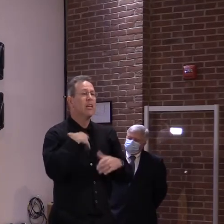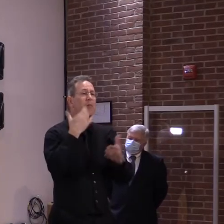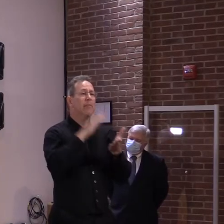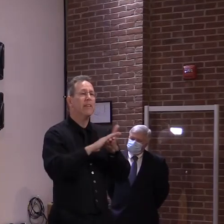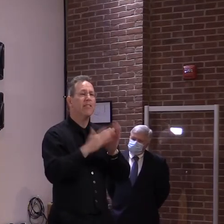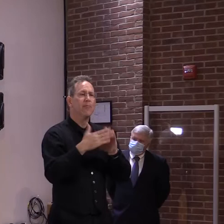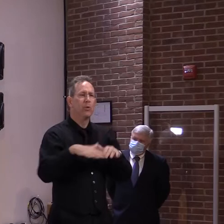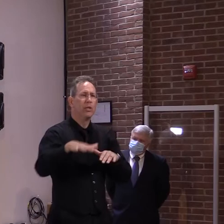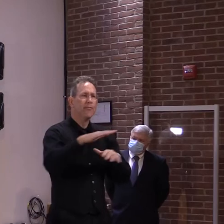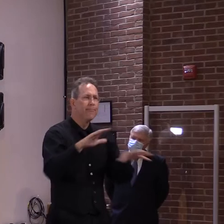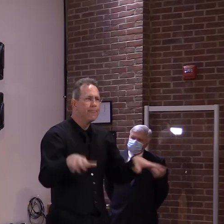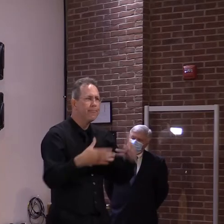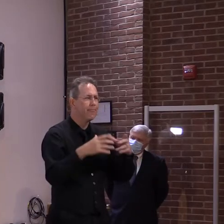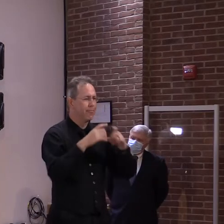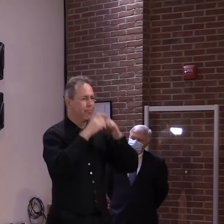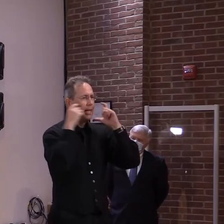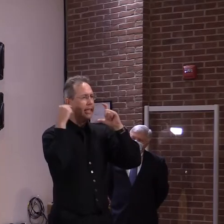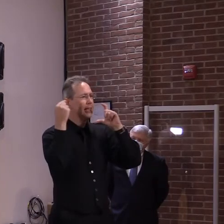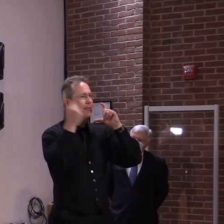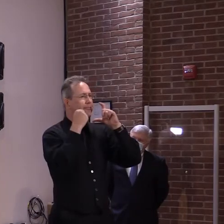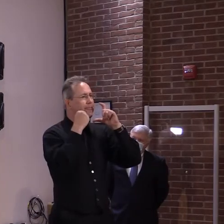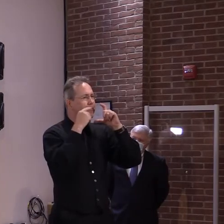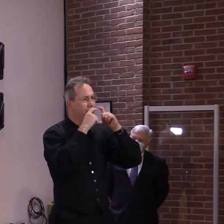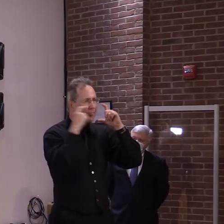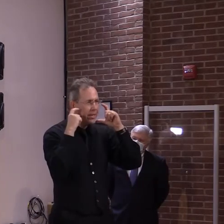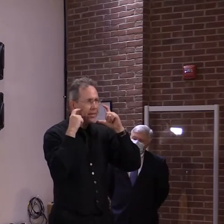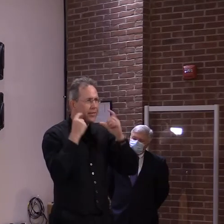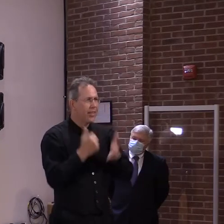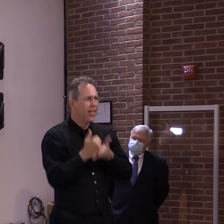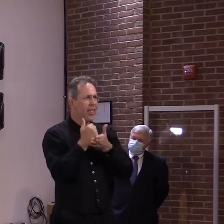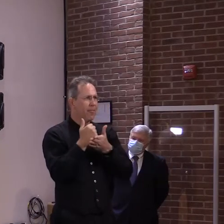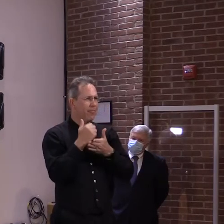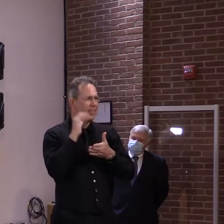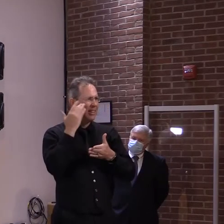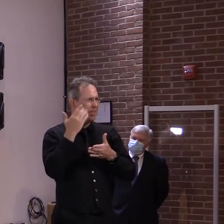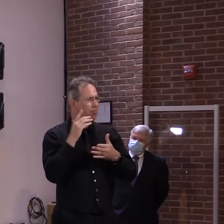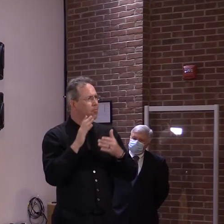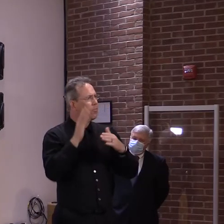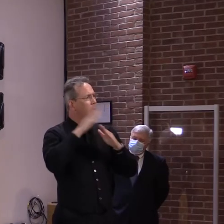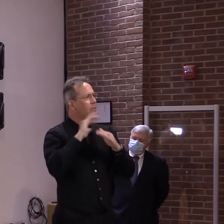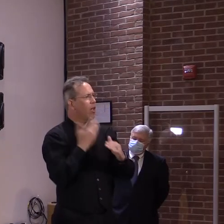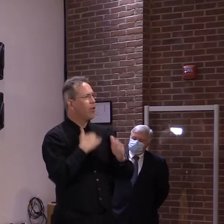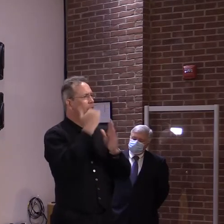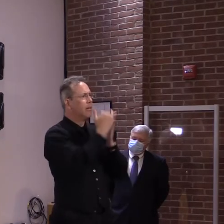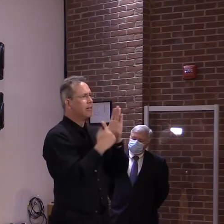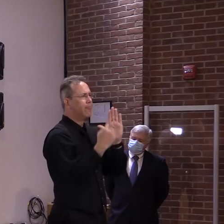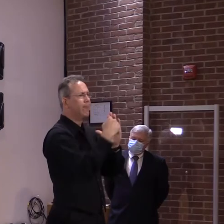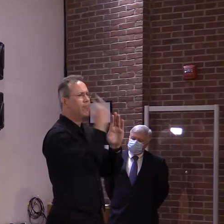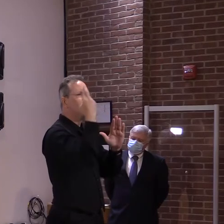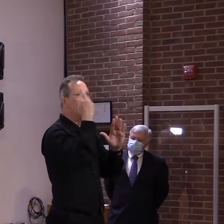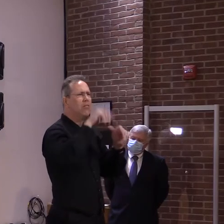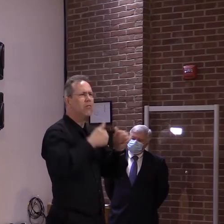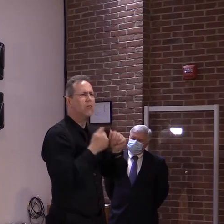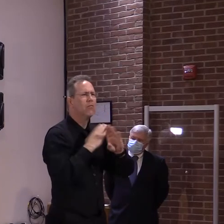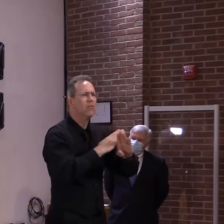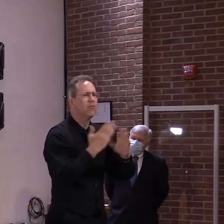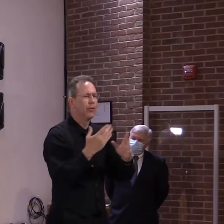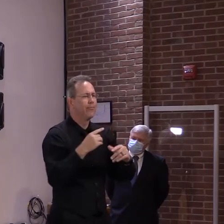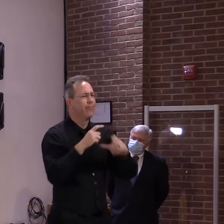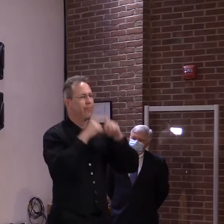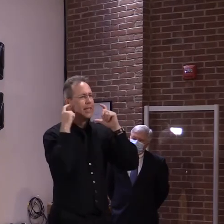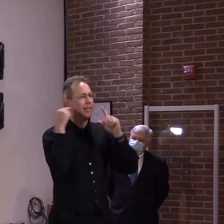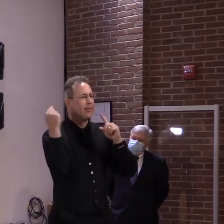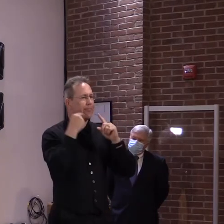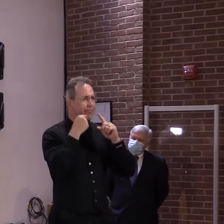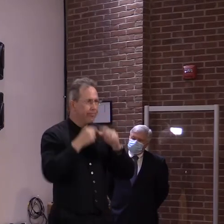Masking probably being high on the list, but all of these factors playing a role in both hemispheres, actually, because there